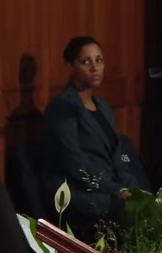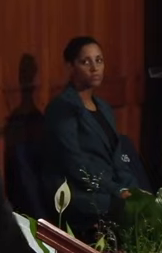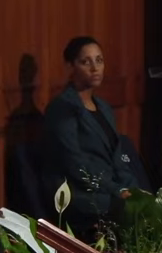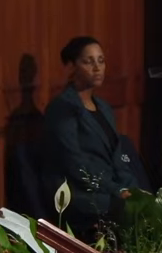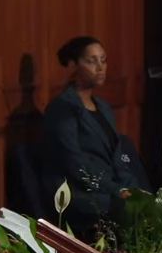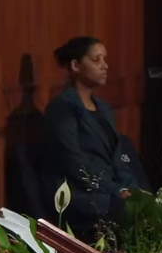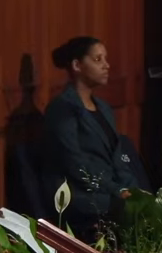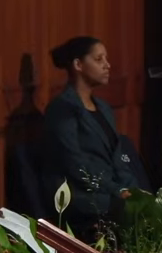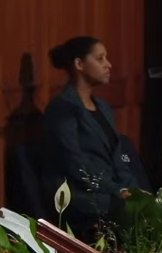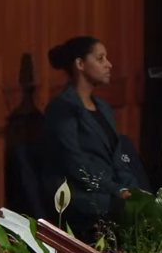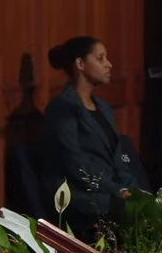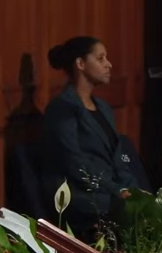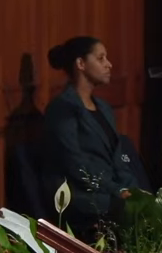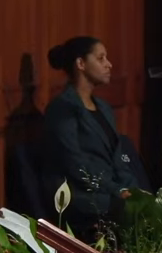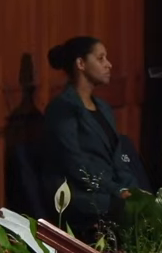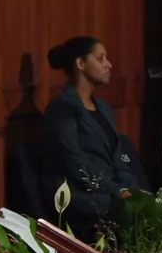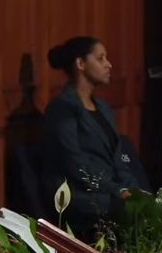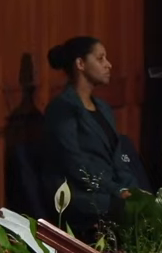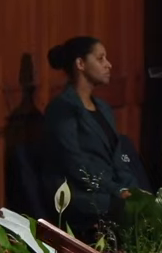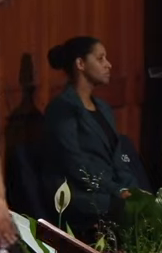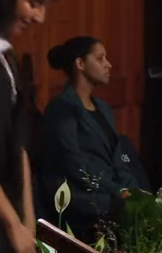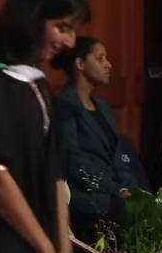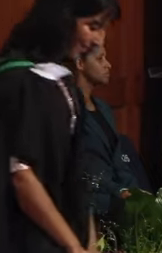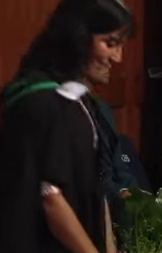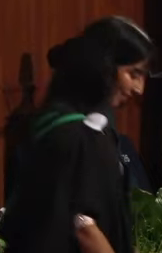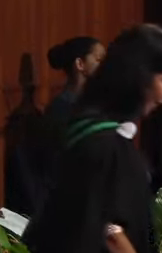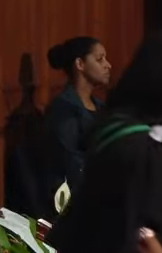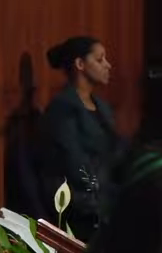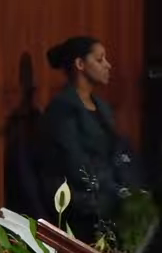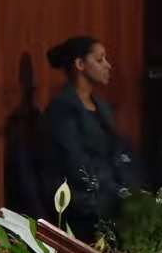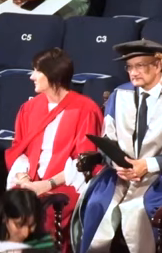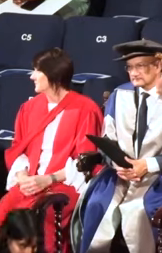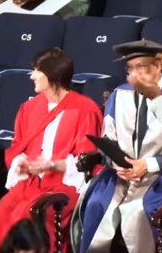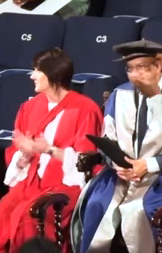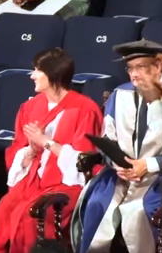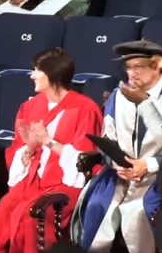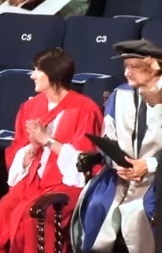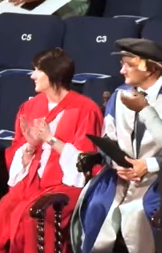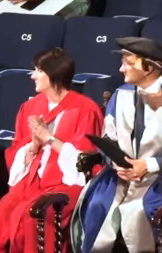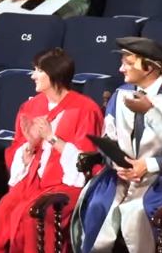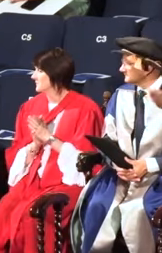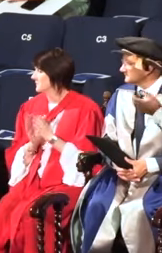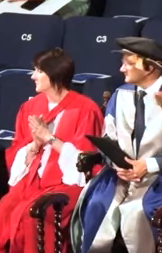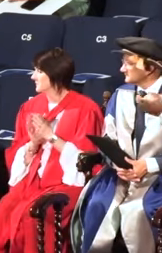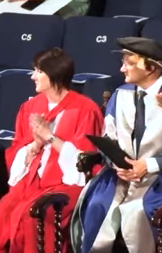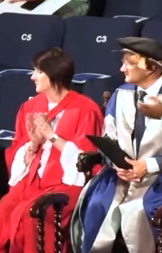For a Bachelor of Architectural Studies Honors, Almuajan Johnson.